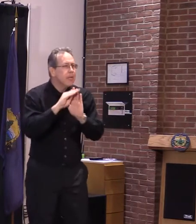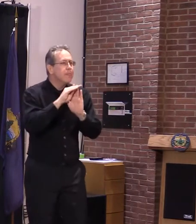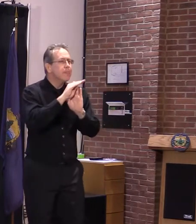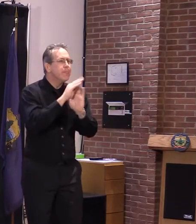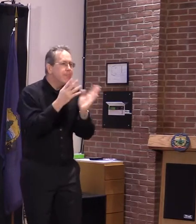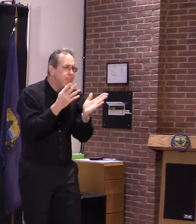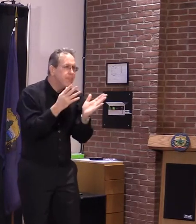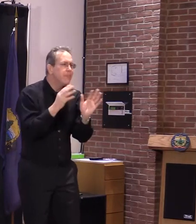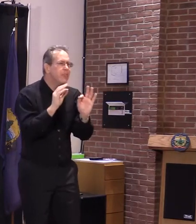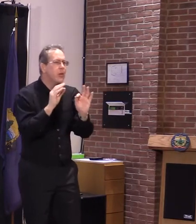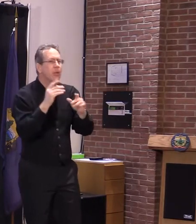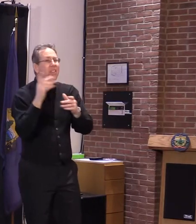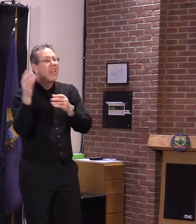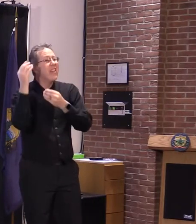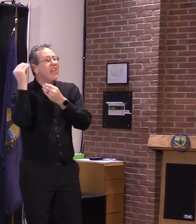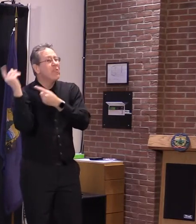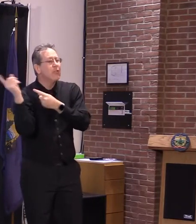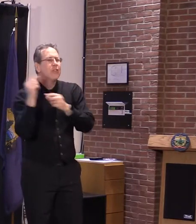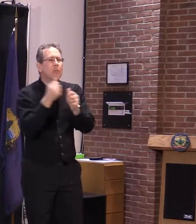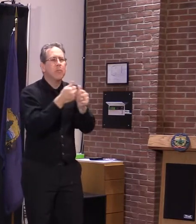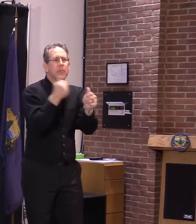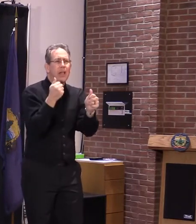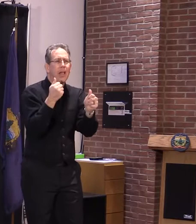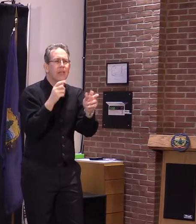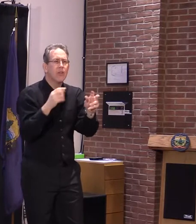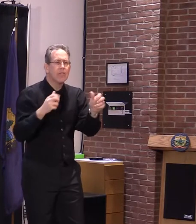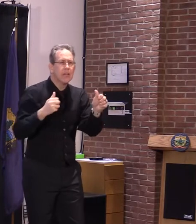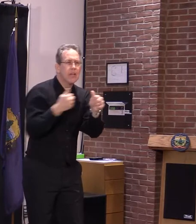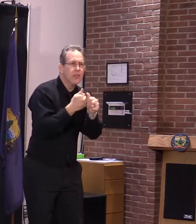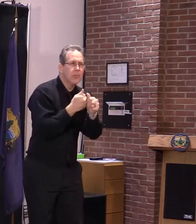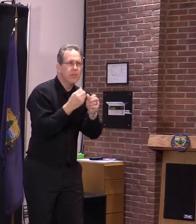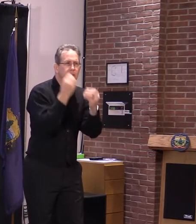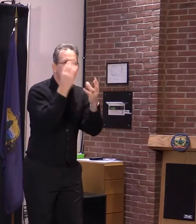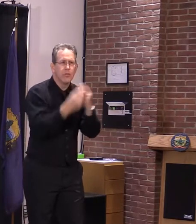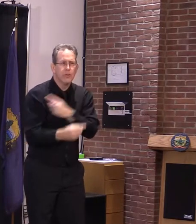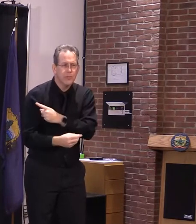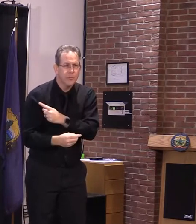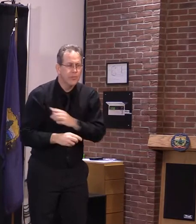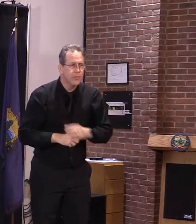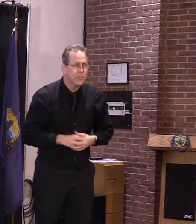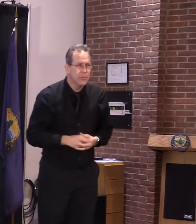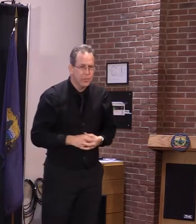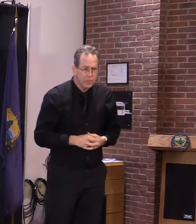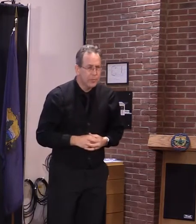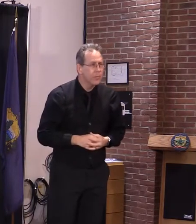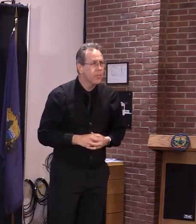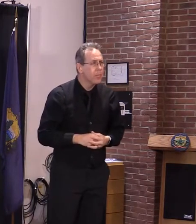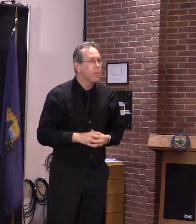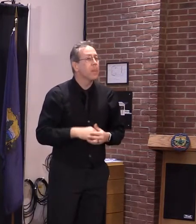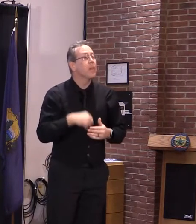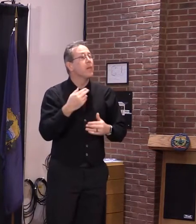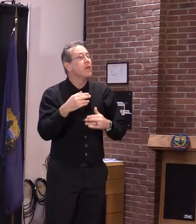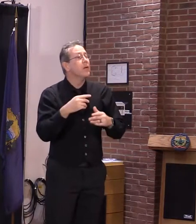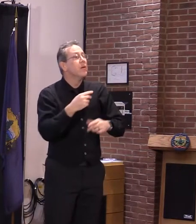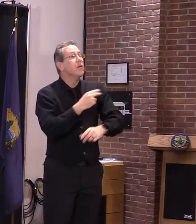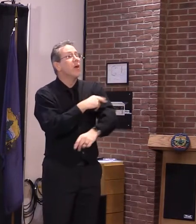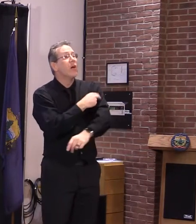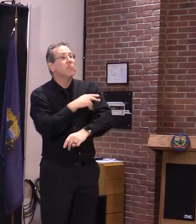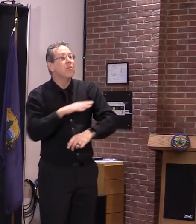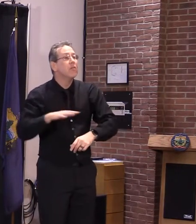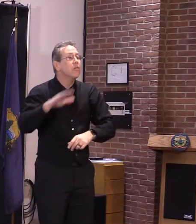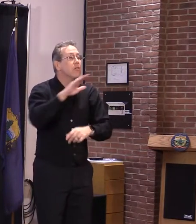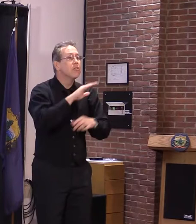think we'll start to see the same thing over the next week. But even as our hospital improvement has sort of just hopefully